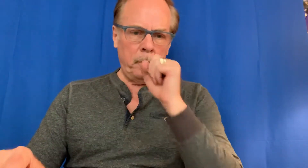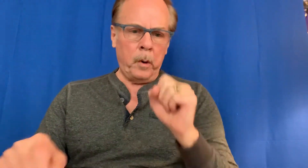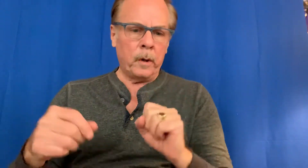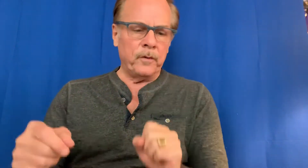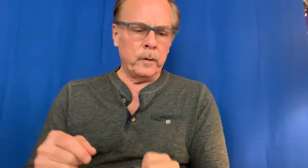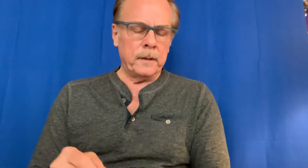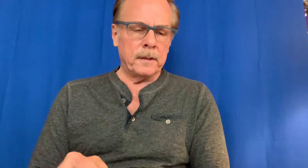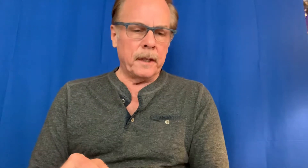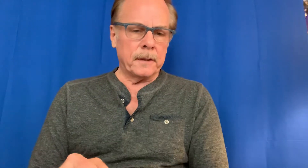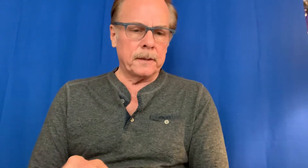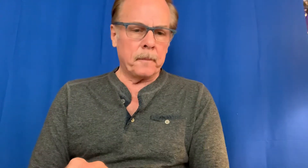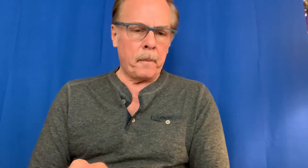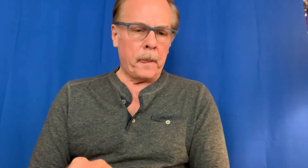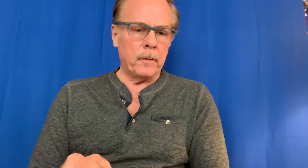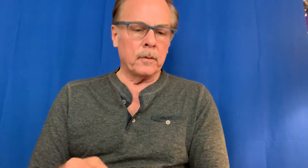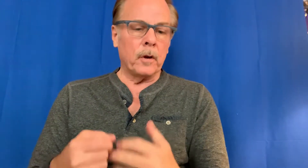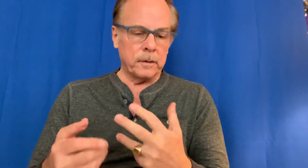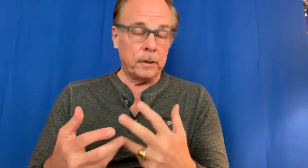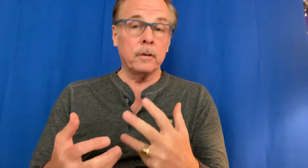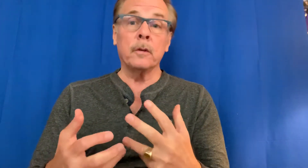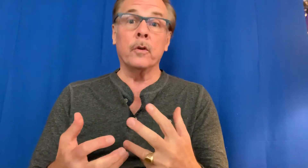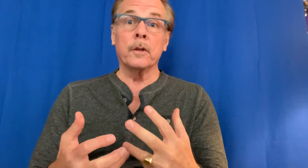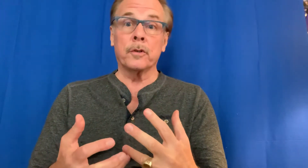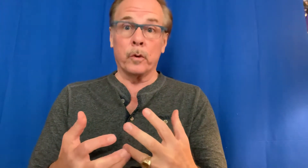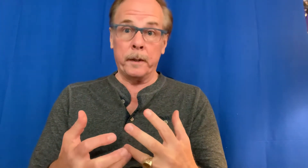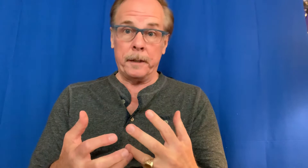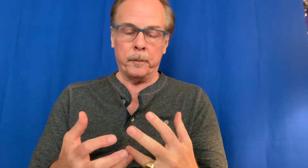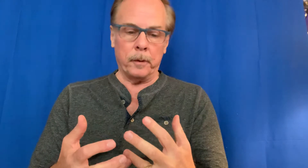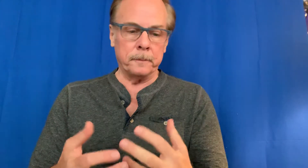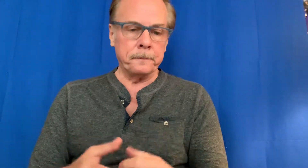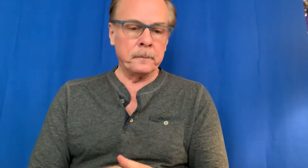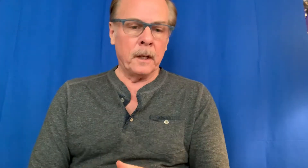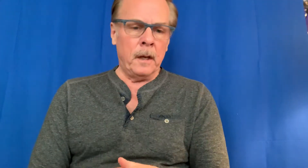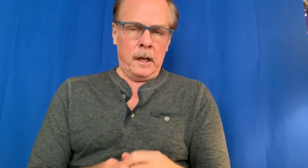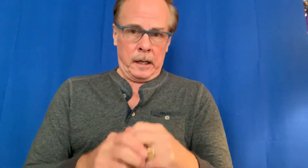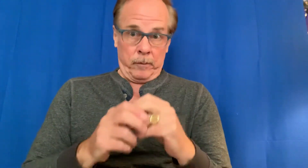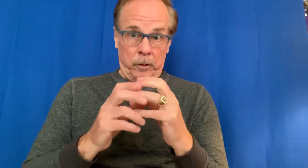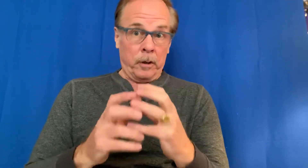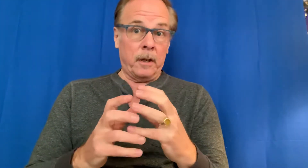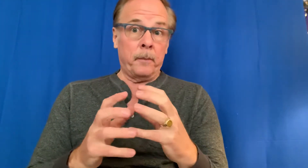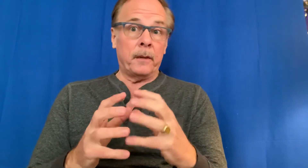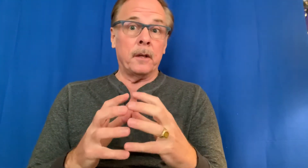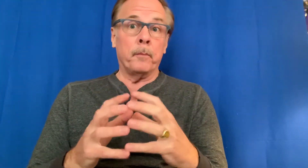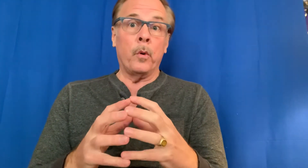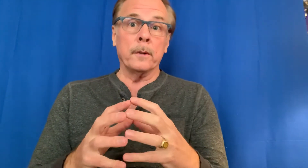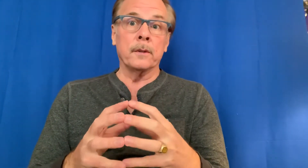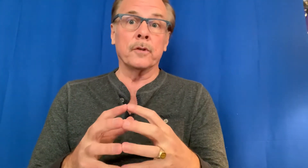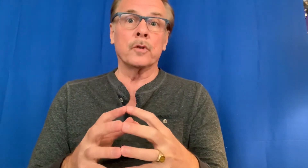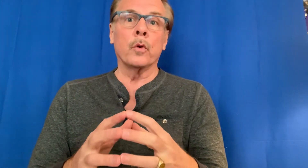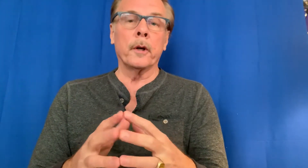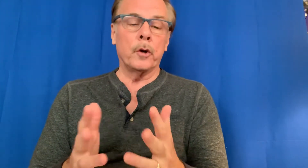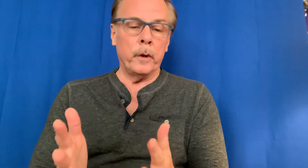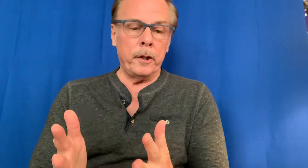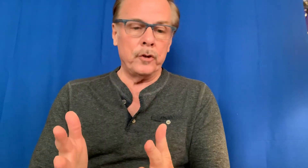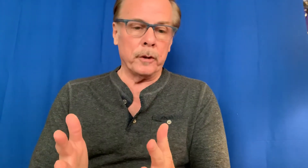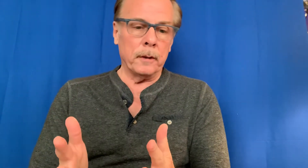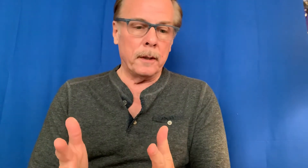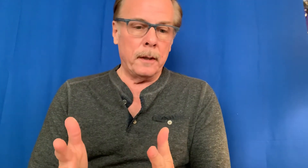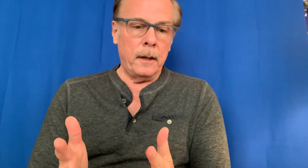part of Unit 6. Still on the story timber, and we're talking about the importance of story cohesion.